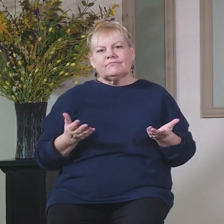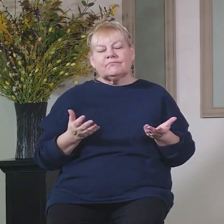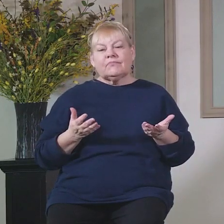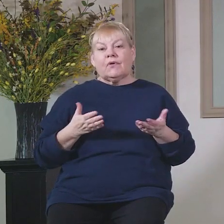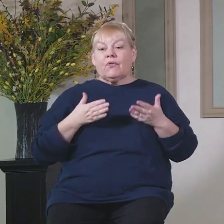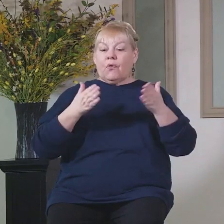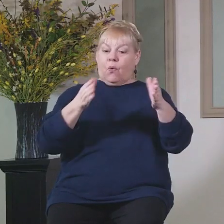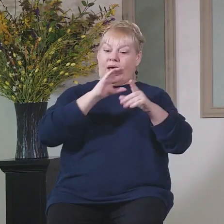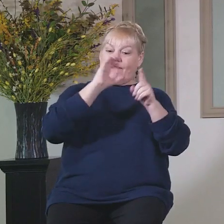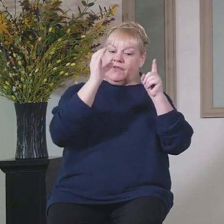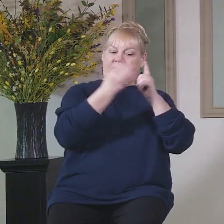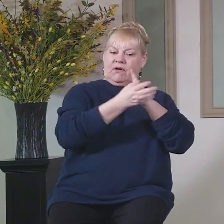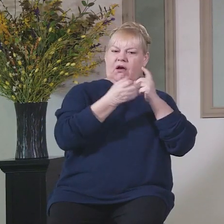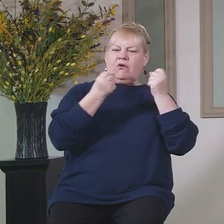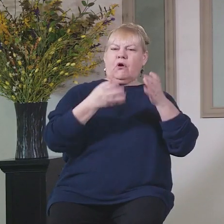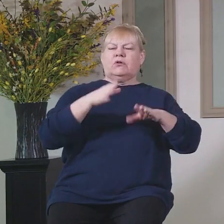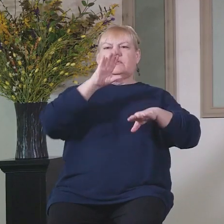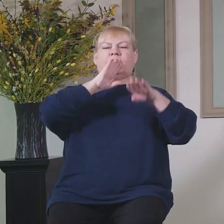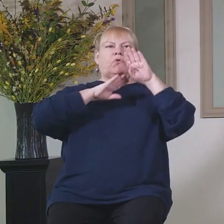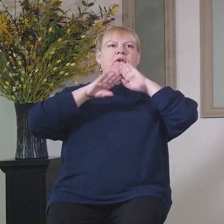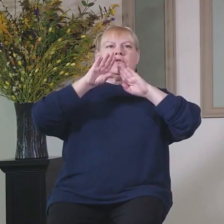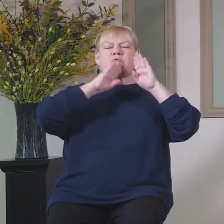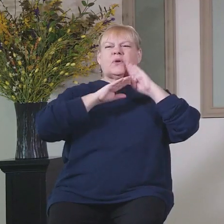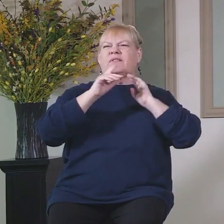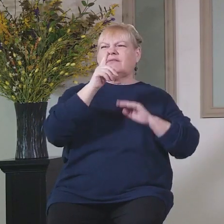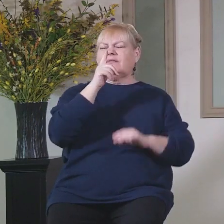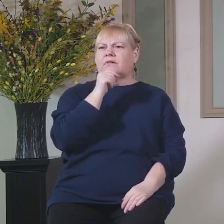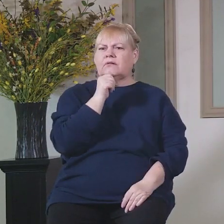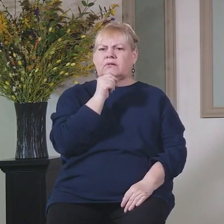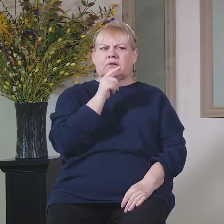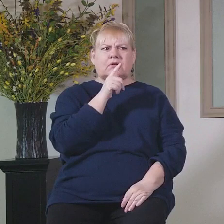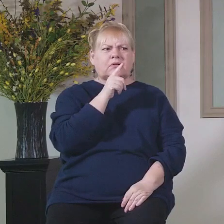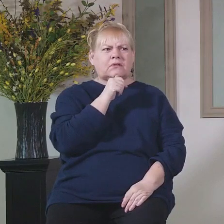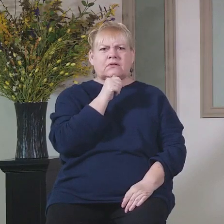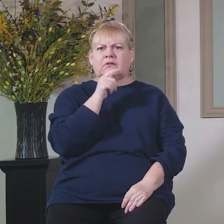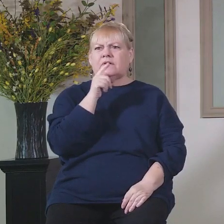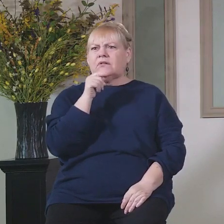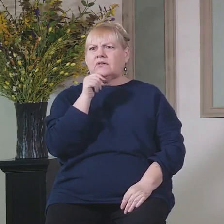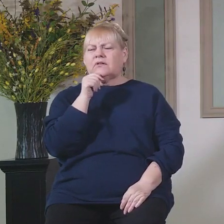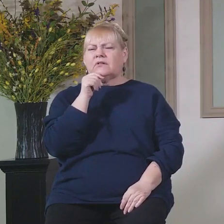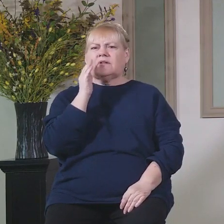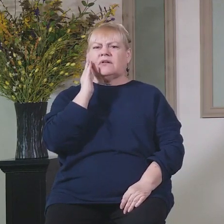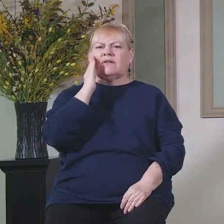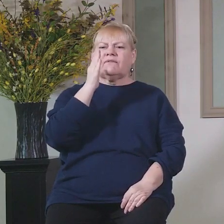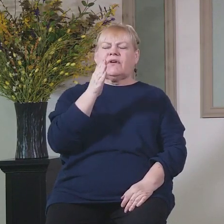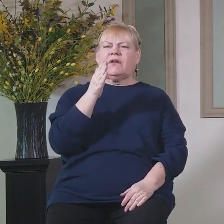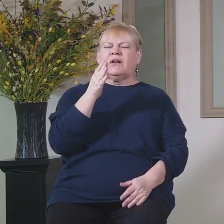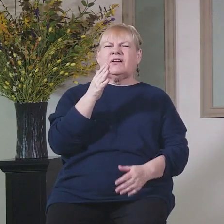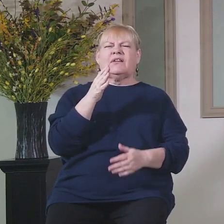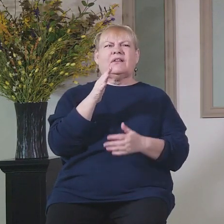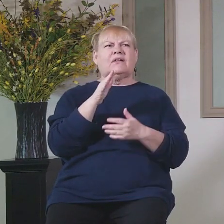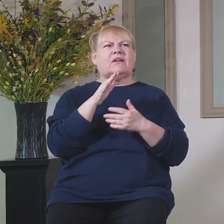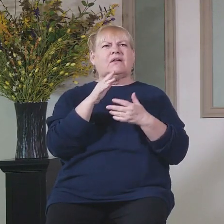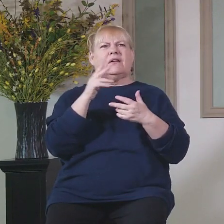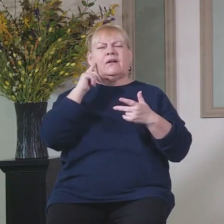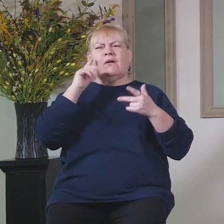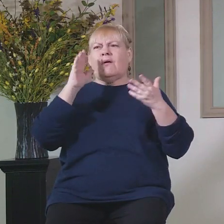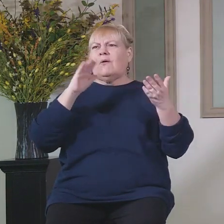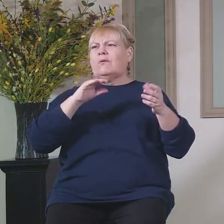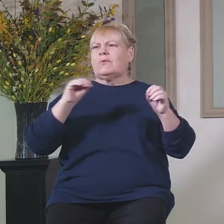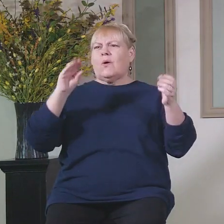of the culture brings nothing but frustration and disappointment and eventually disillusionment,